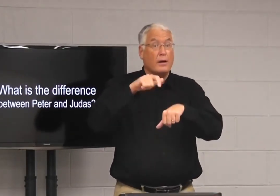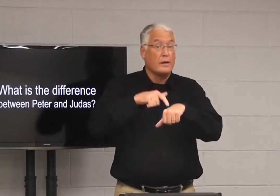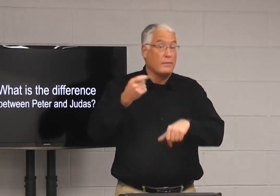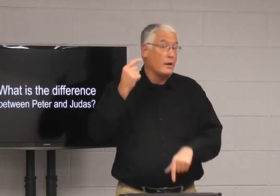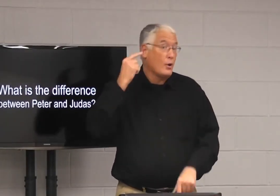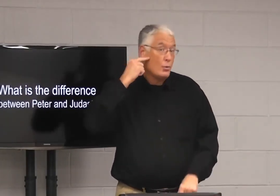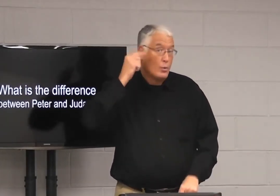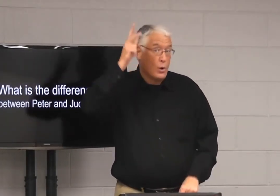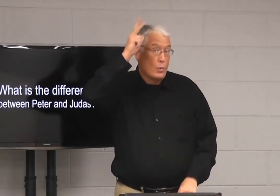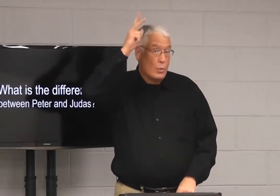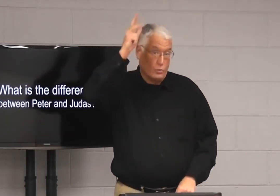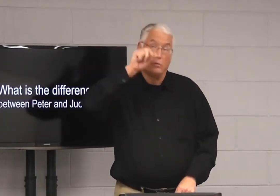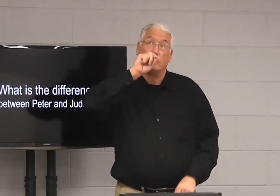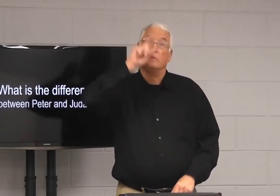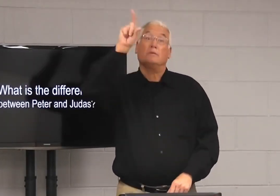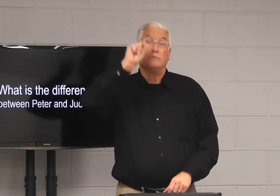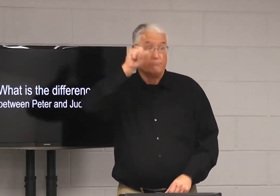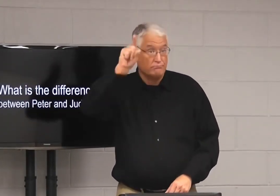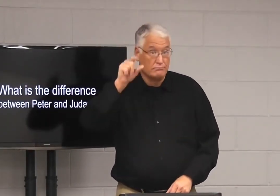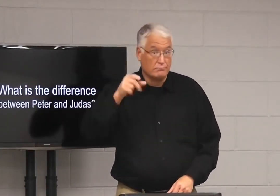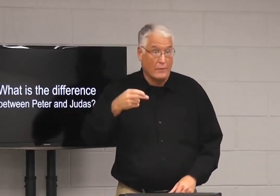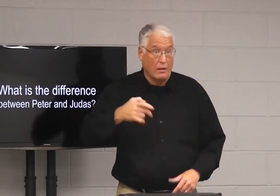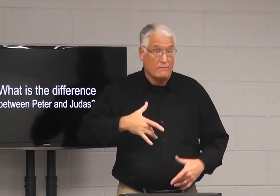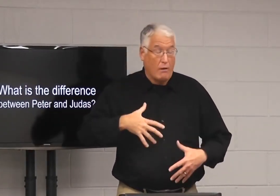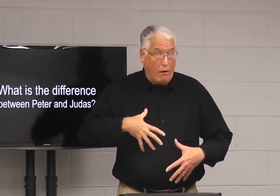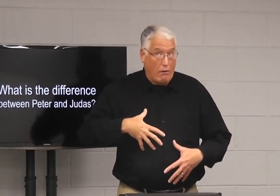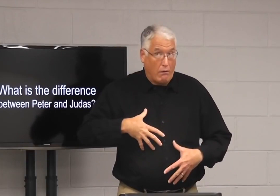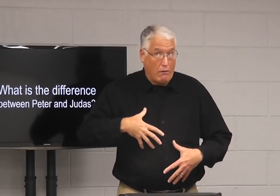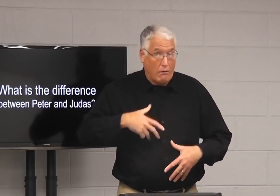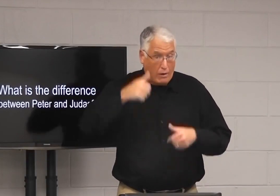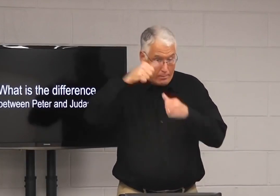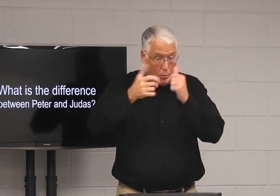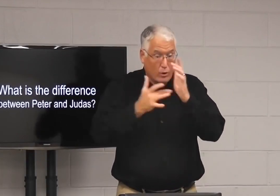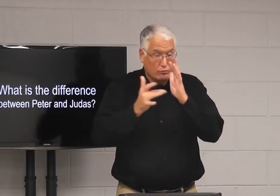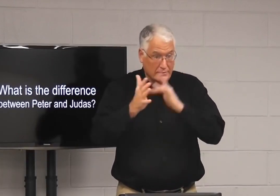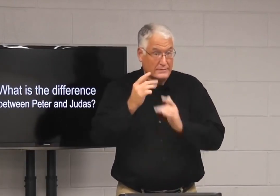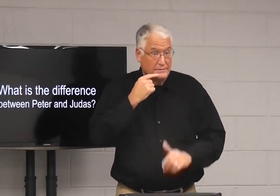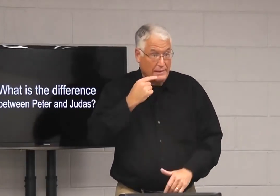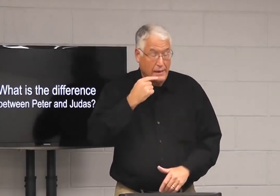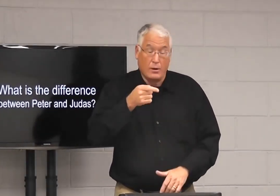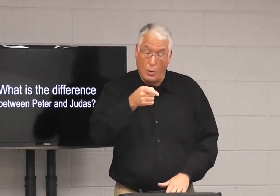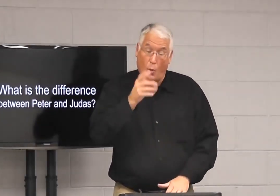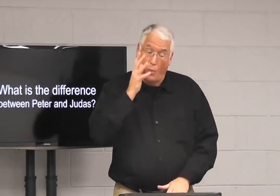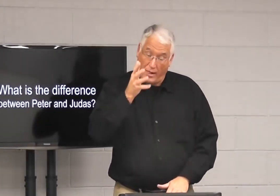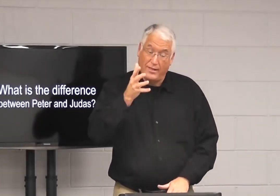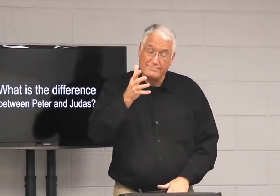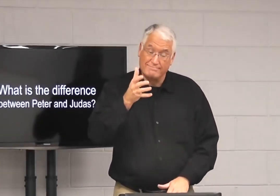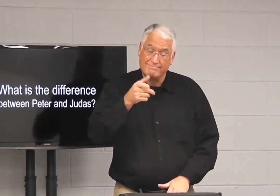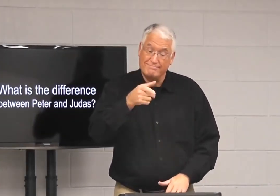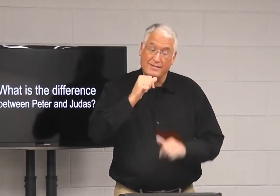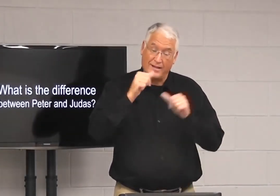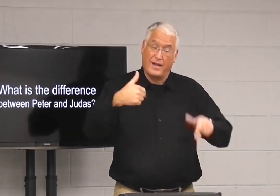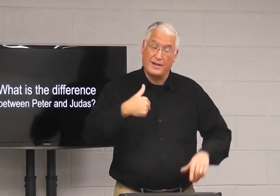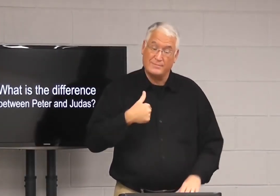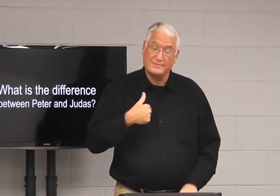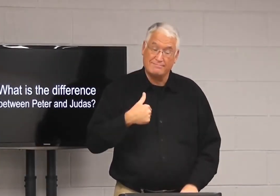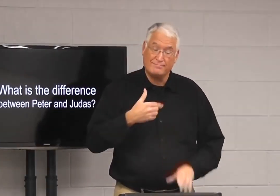And then by the time he heard the rooster crow, he remembered what Jesus had said. And he said, you will deny